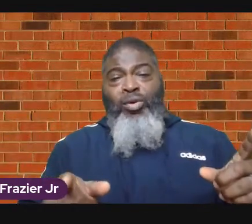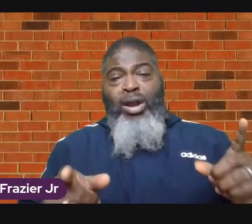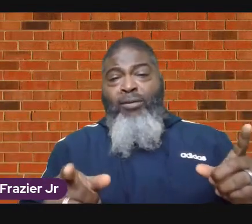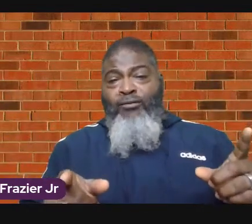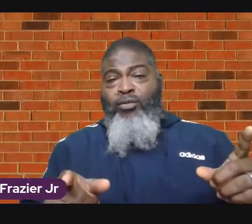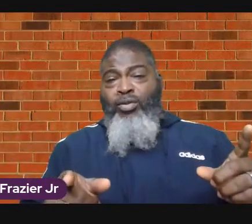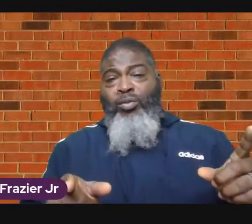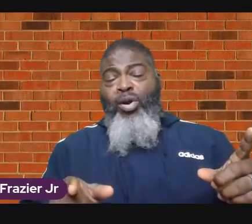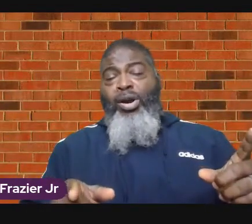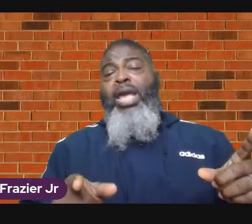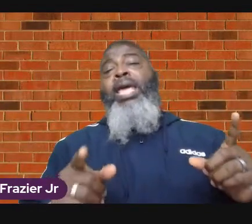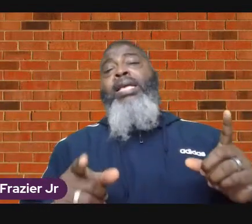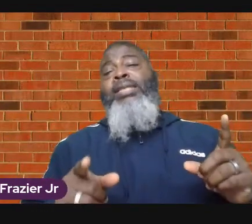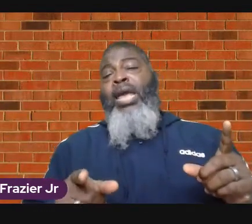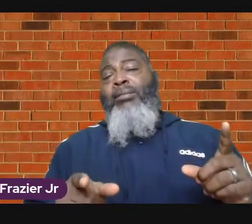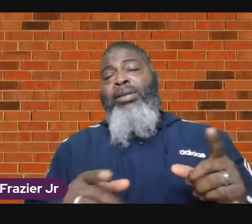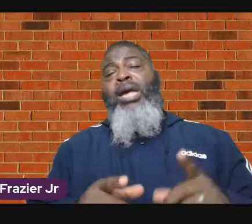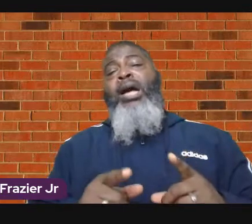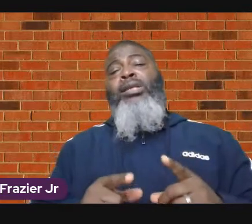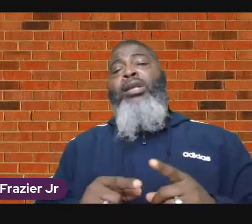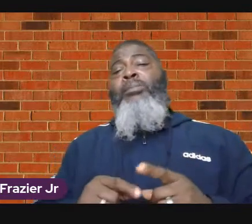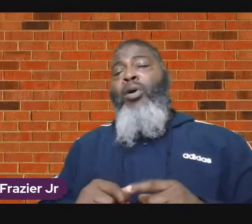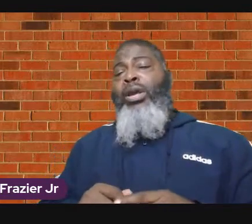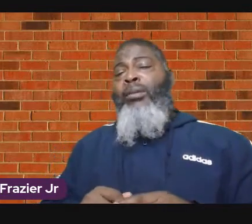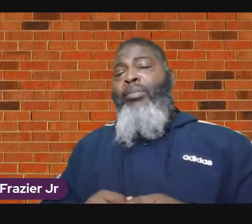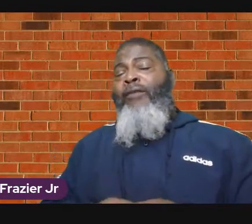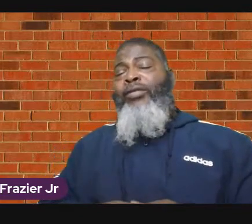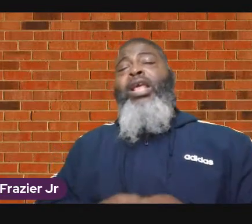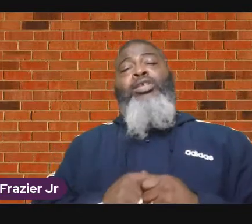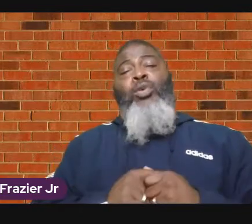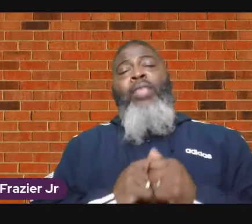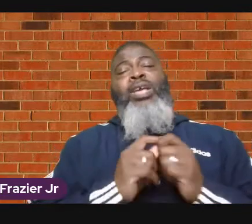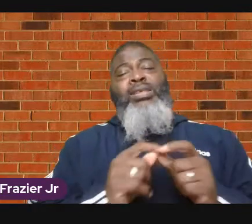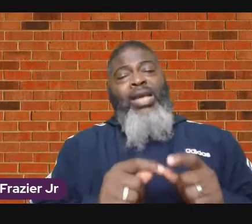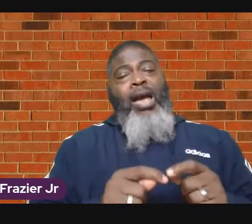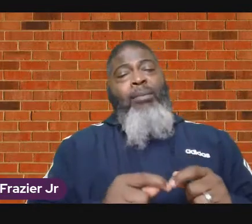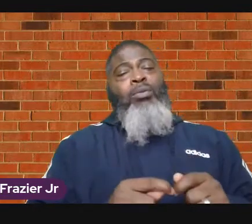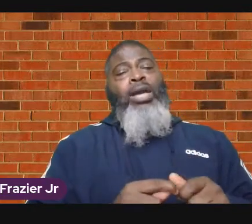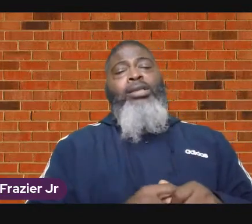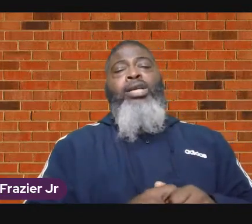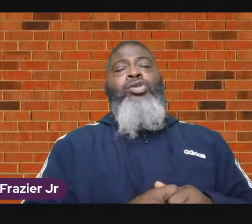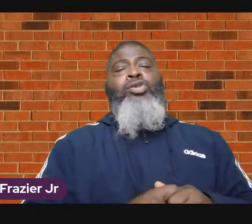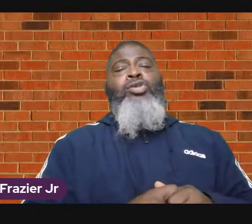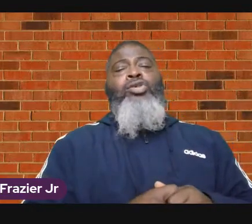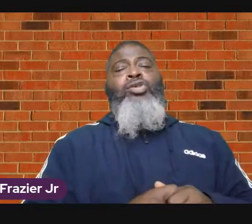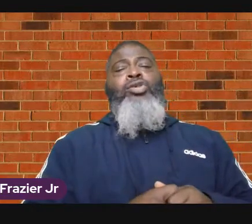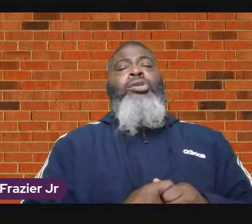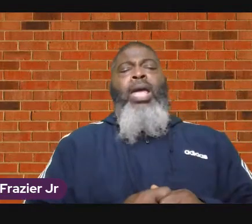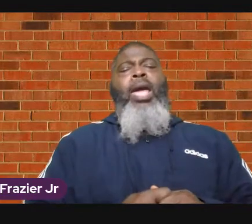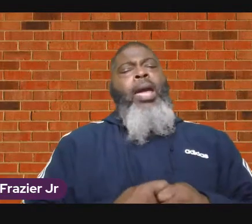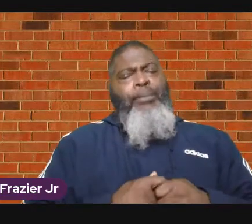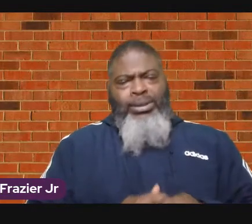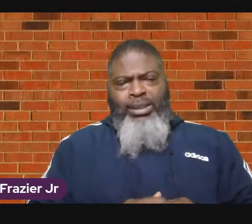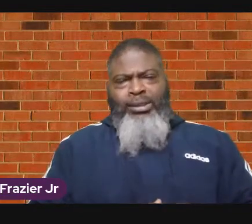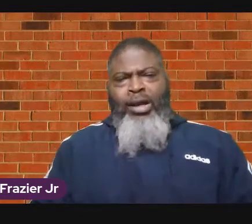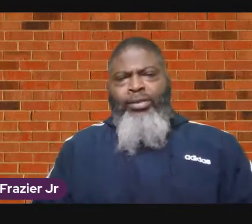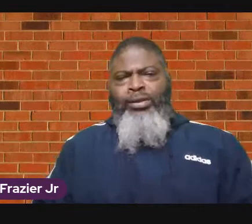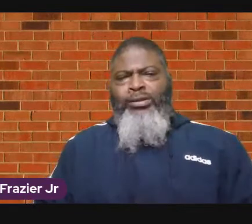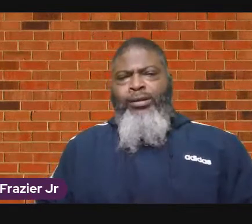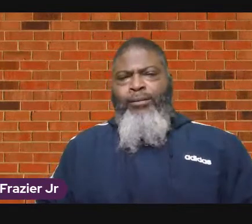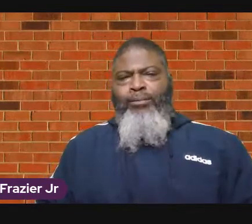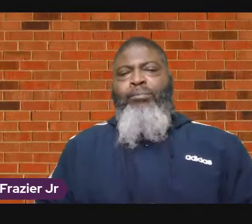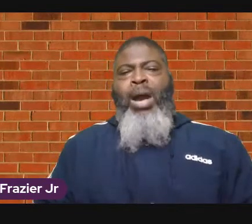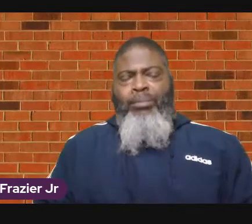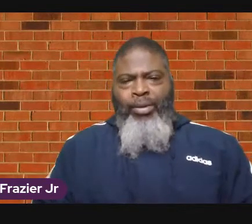preacher is going to come forth with the word. His name is Dr. Napoleon Bradford. So at this time, I would like to introduce some and present